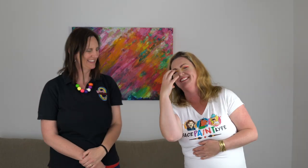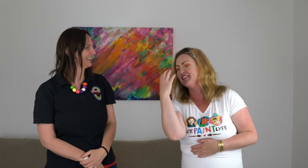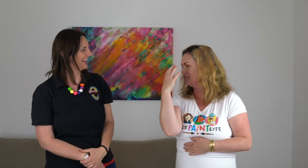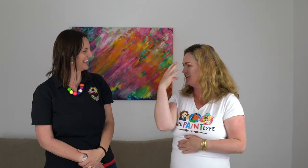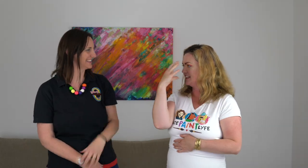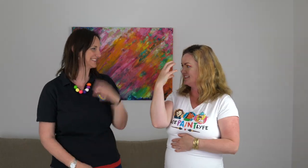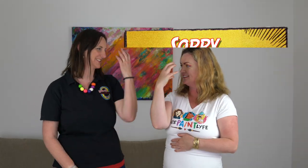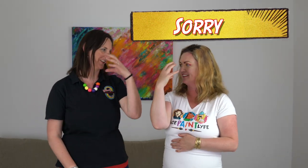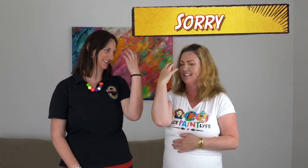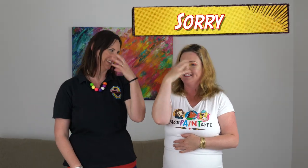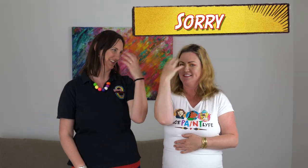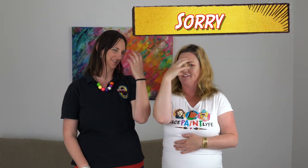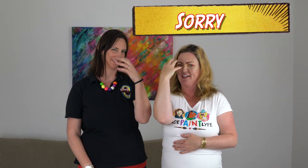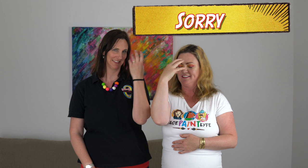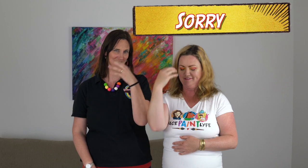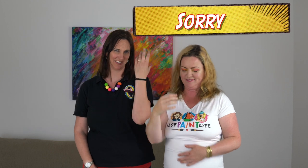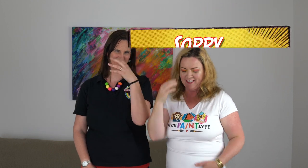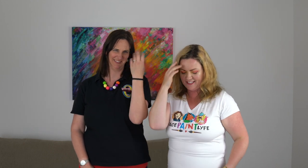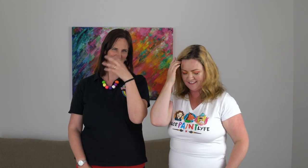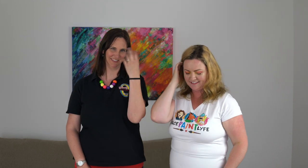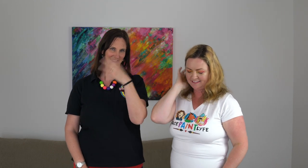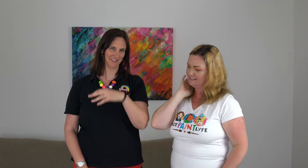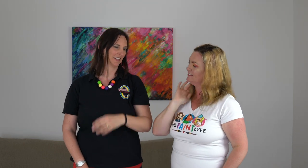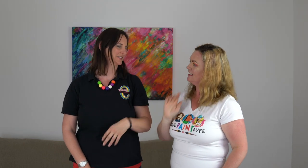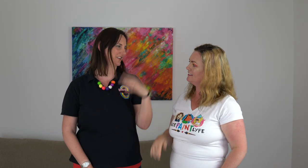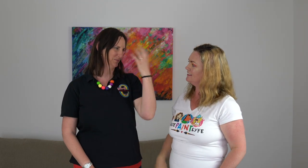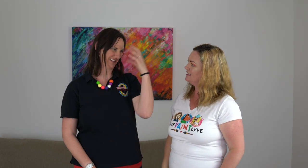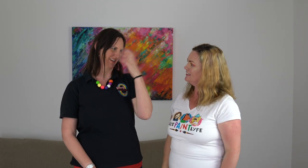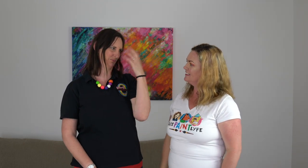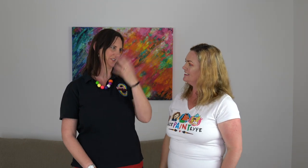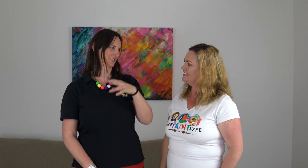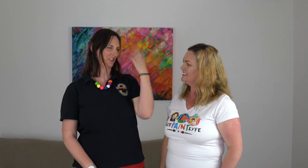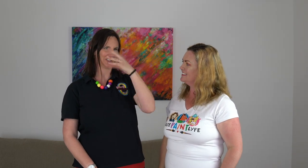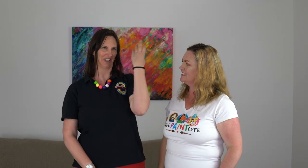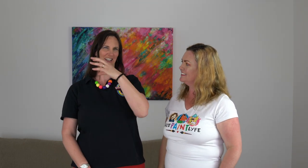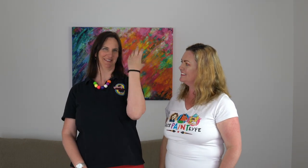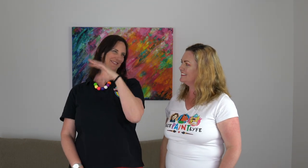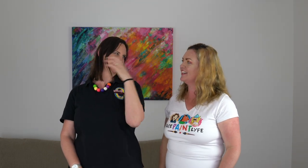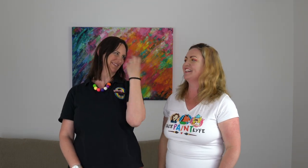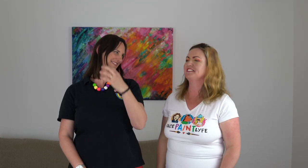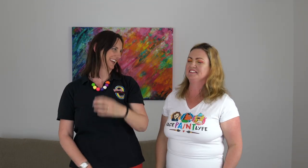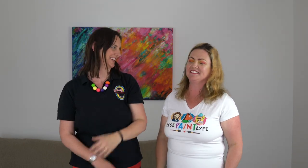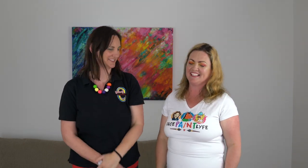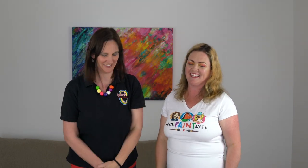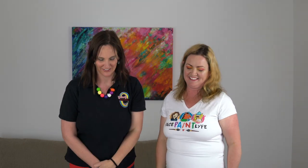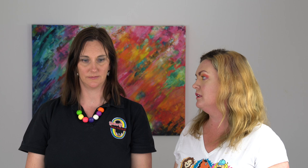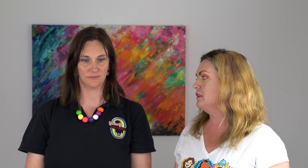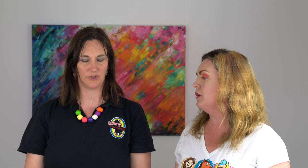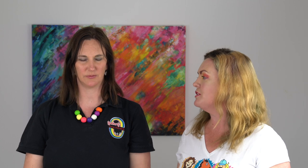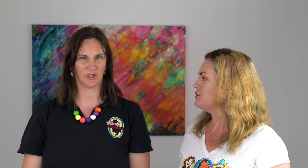So sorry is... Sorry is that. Sorry. It's like, It's like I messed up and you're scratching it out. Okay, cool. Yeah. Oh, what's giraffe?